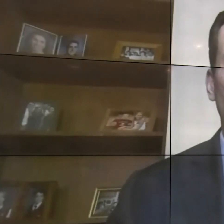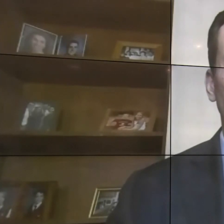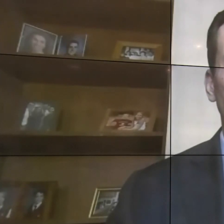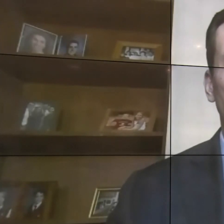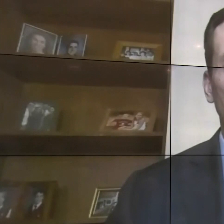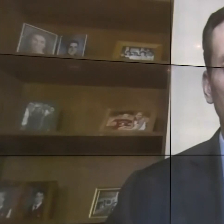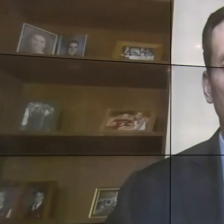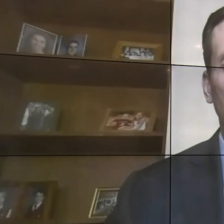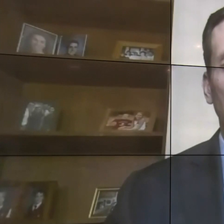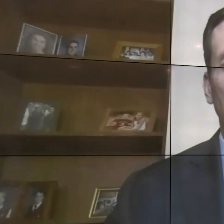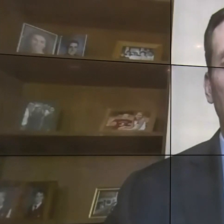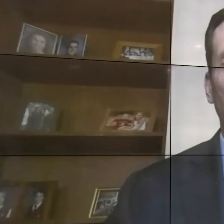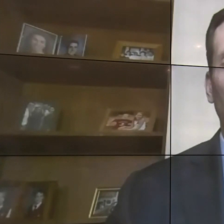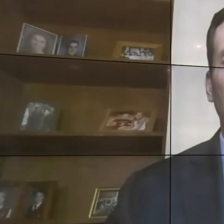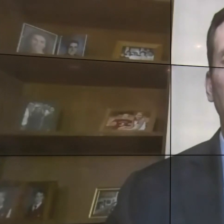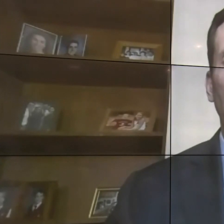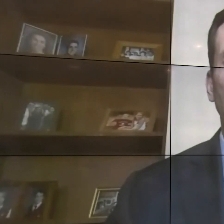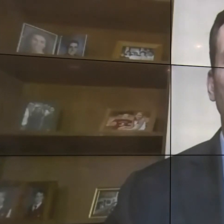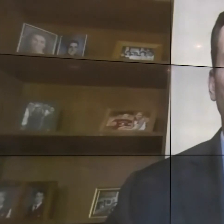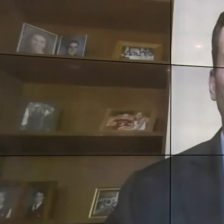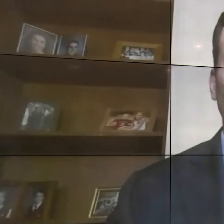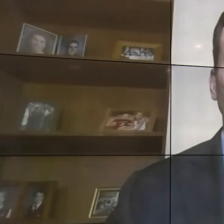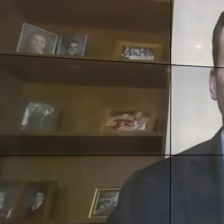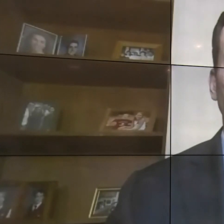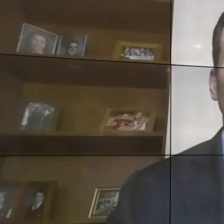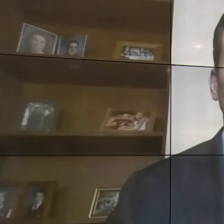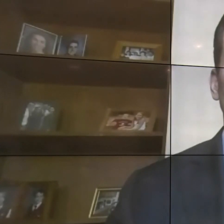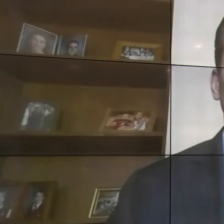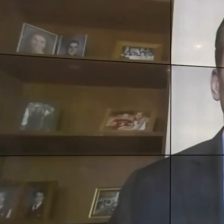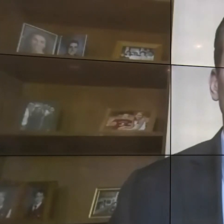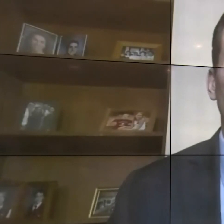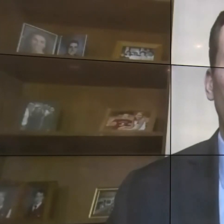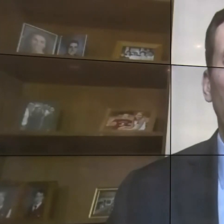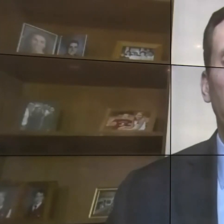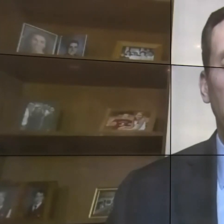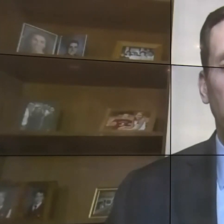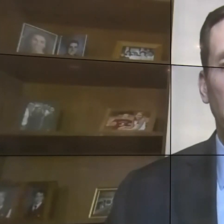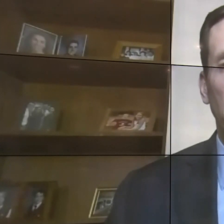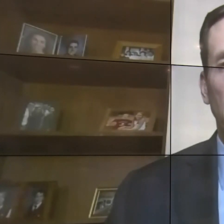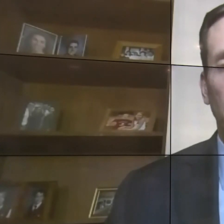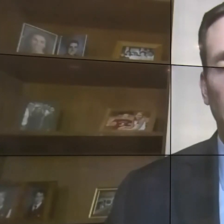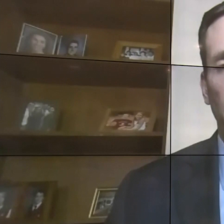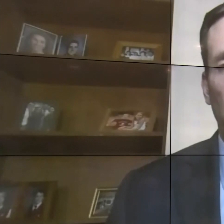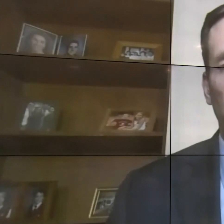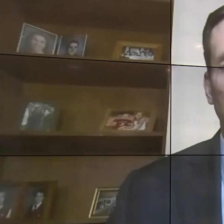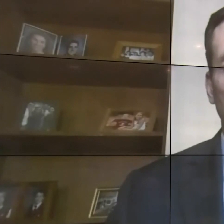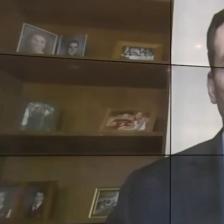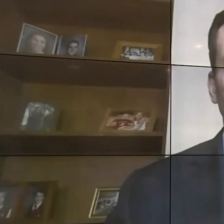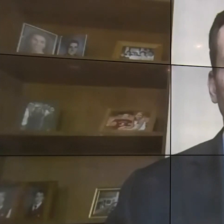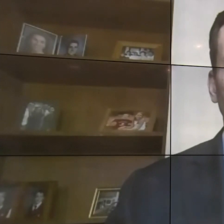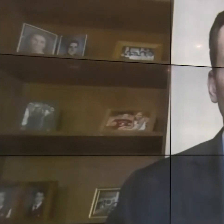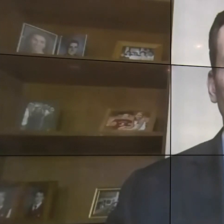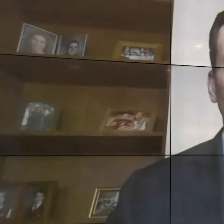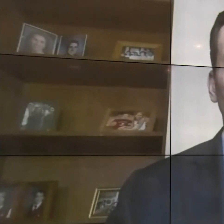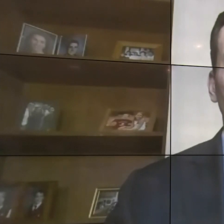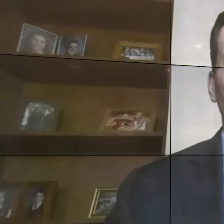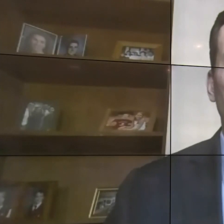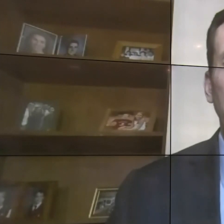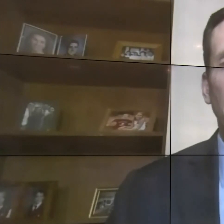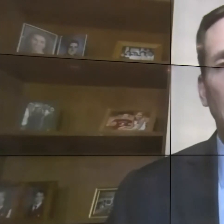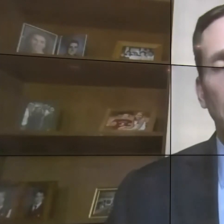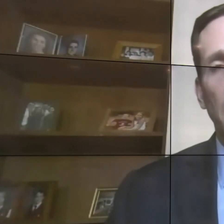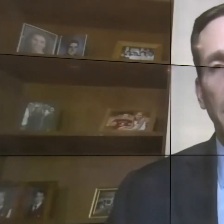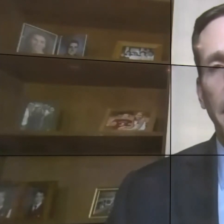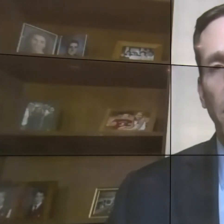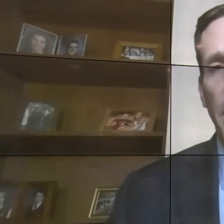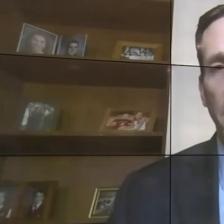circumstances of incidents and apply the lessons from their own experiences as well as the experiences of other companies.